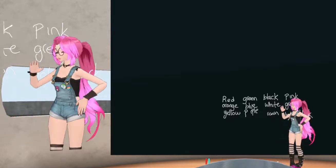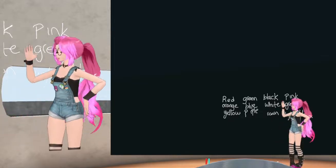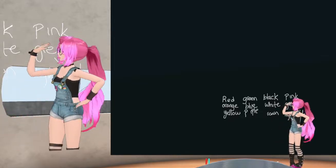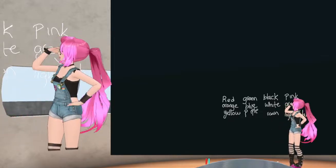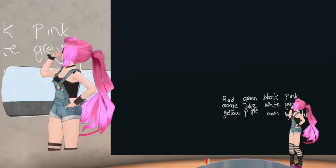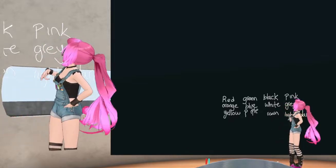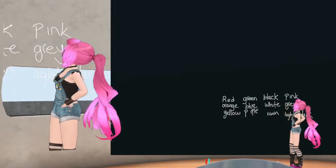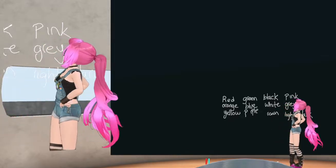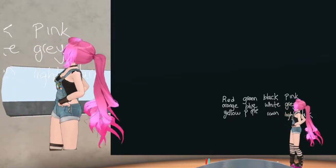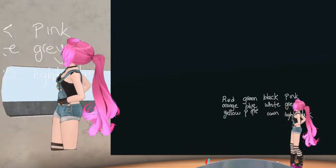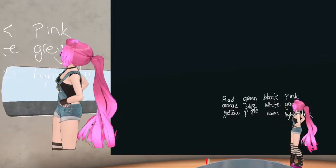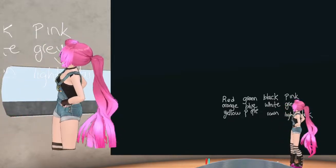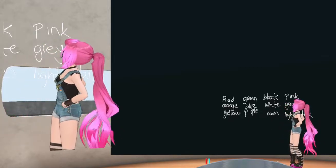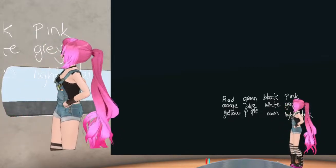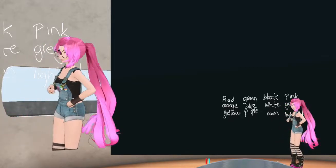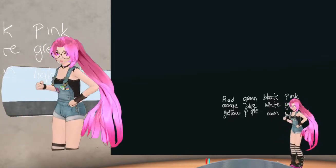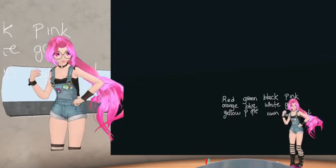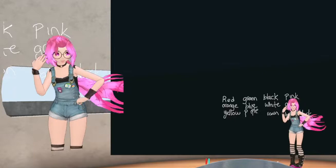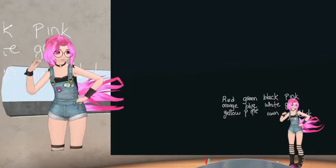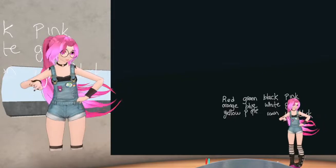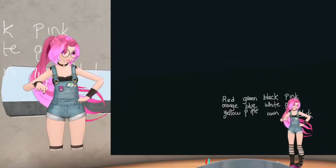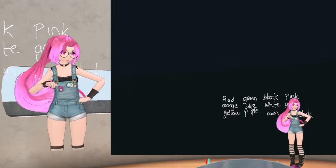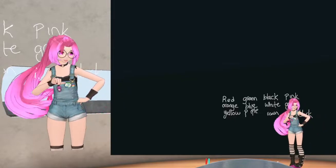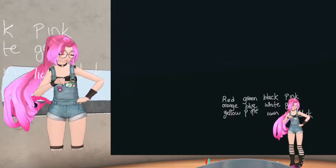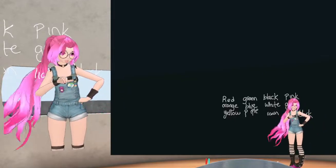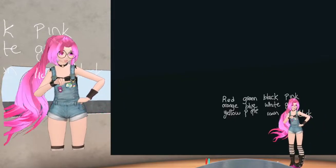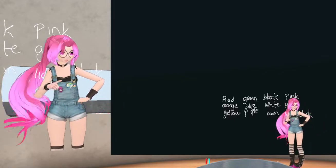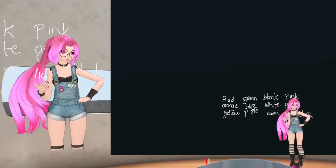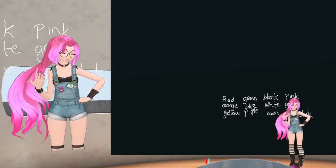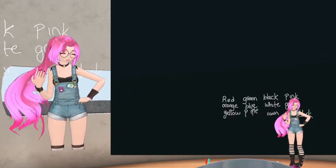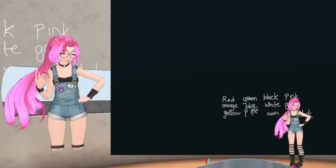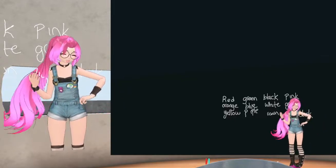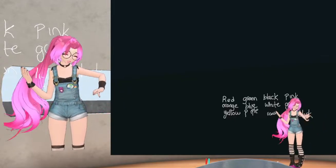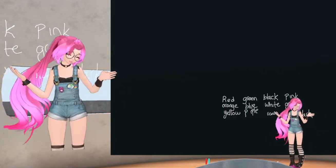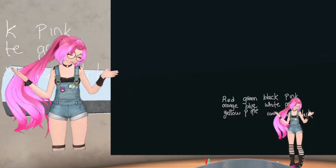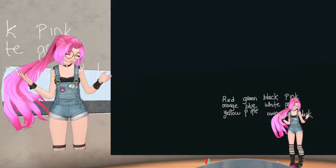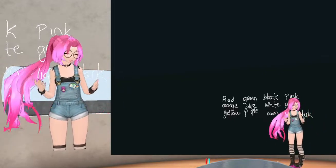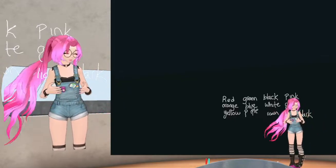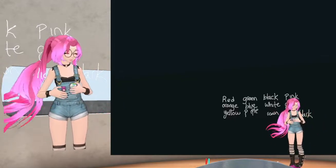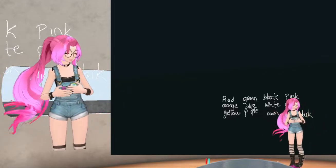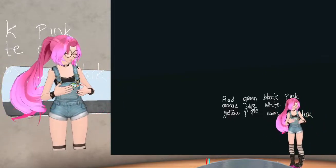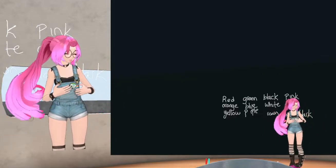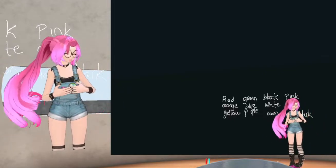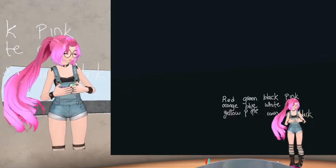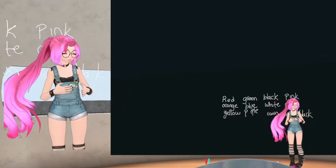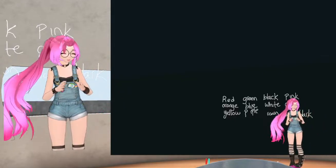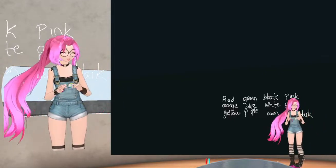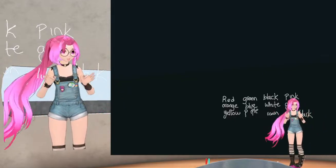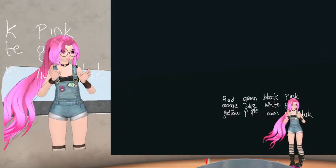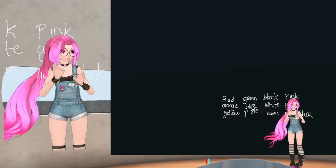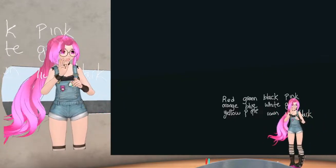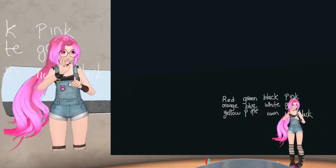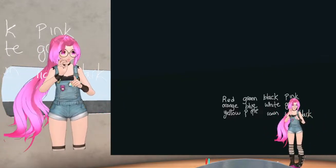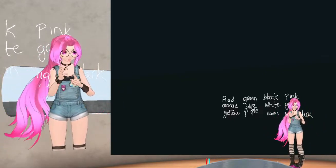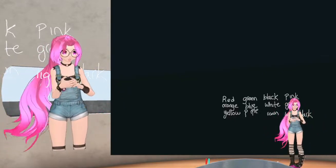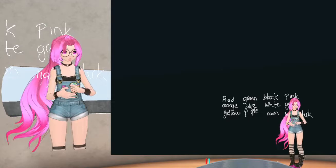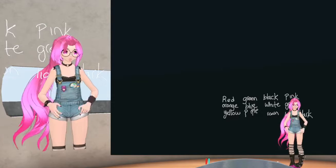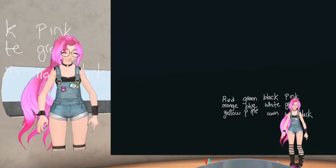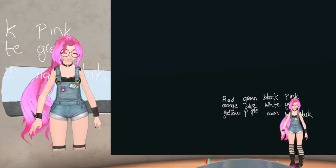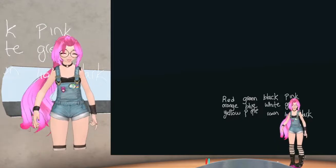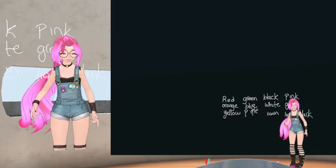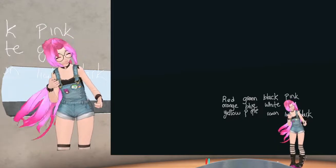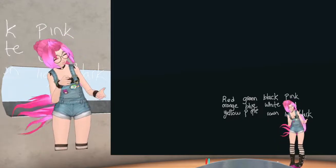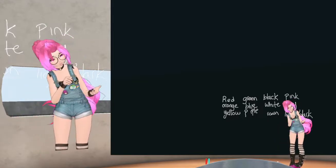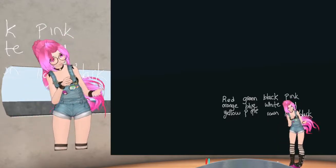I don't know why. I don't know why they're the same, but they are. So it's really important the context on this.